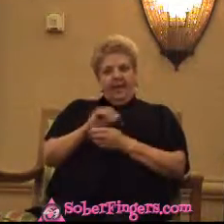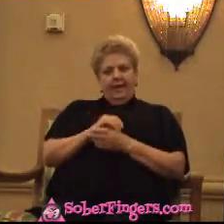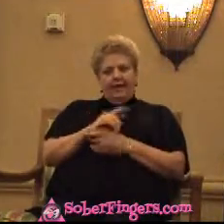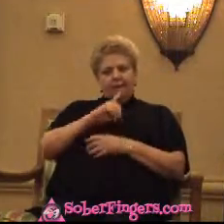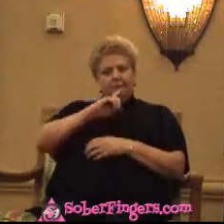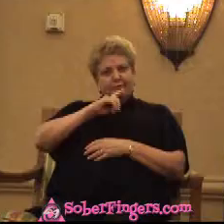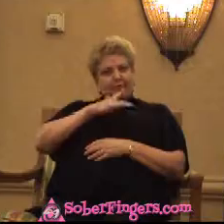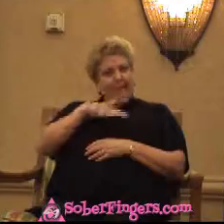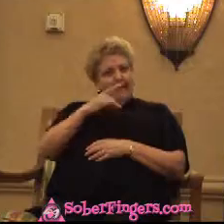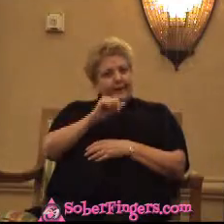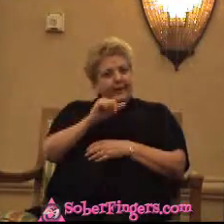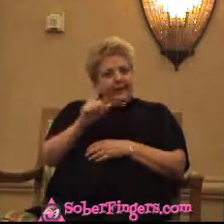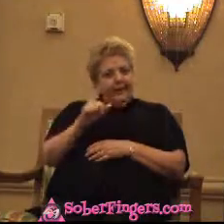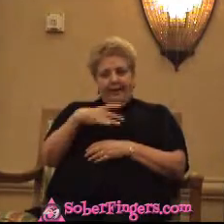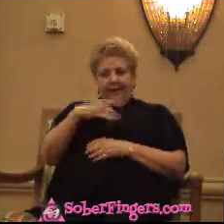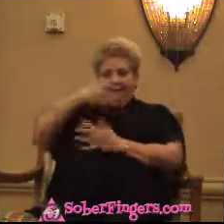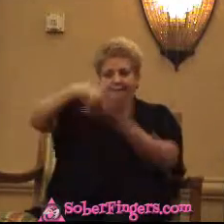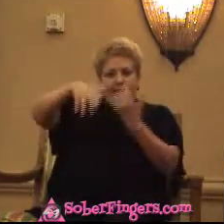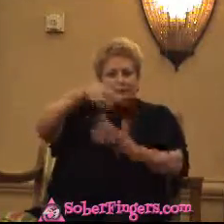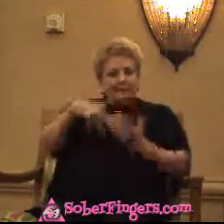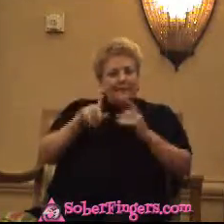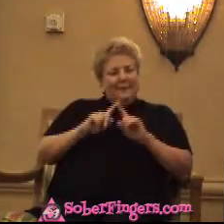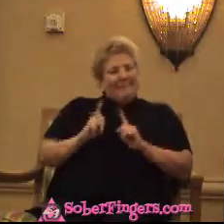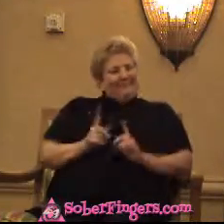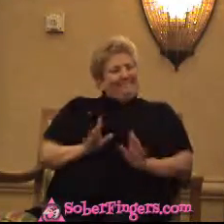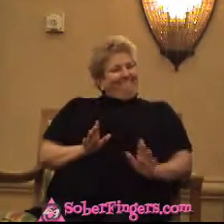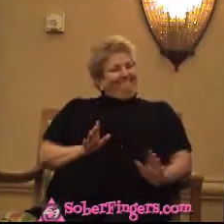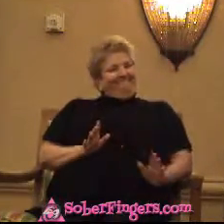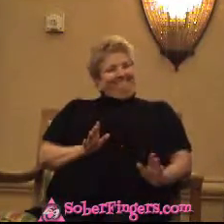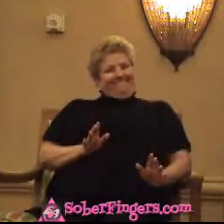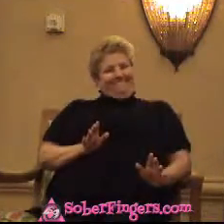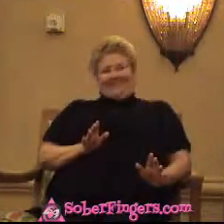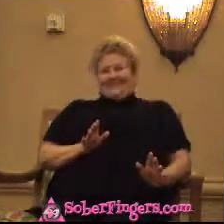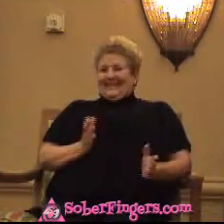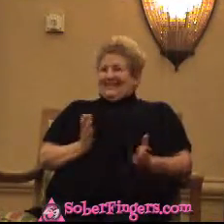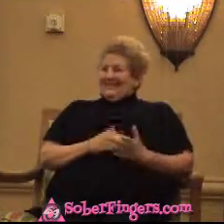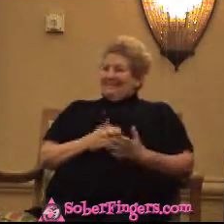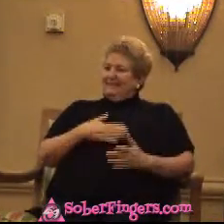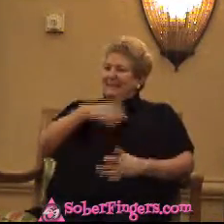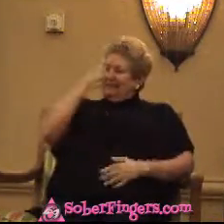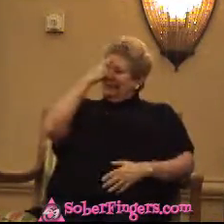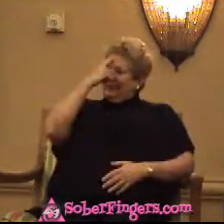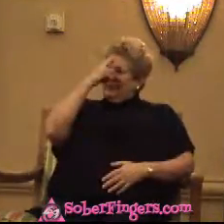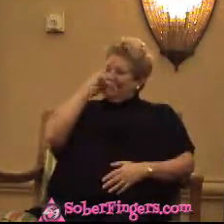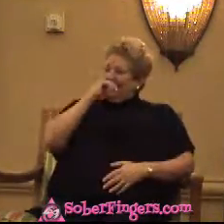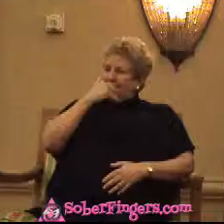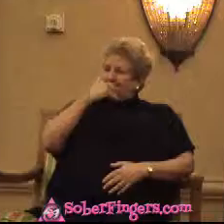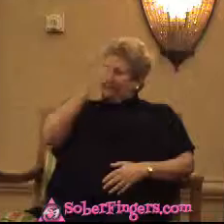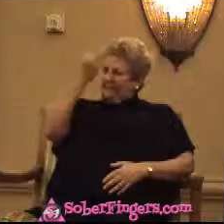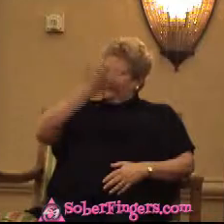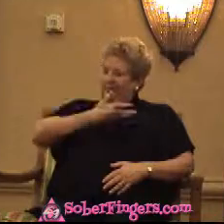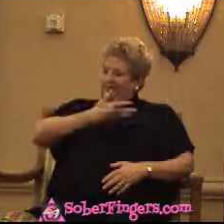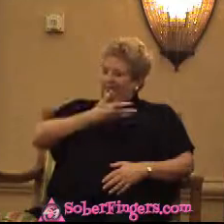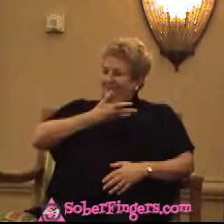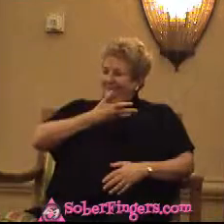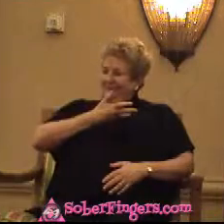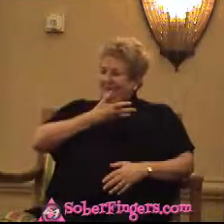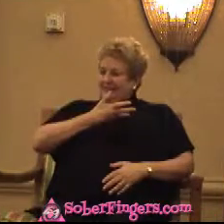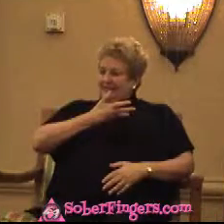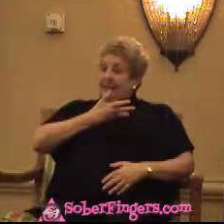of Alcoholics Anonymous. But again, I got this brain that doesn't give me good information. I know that now, I didn't know it then. And